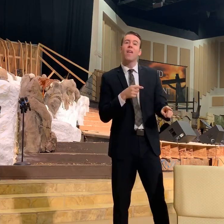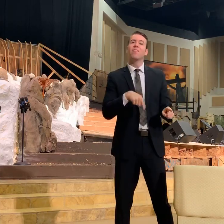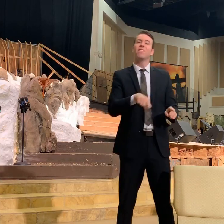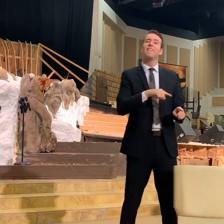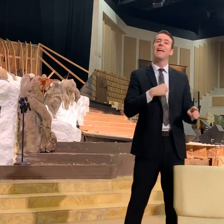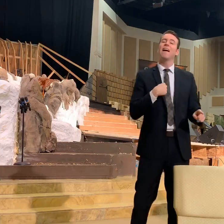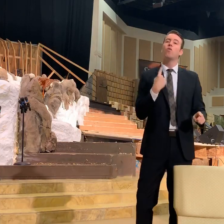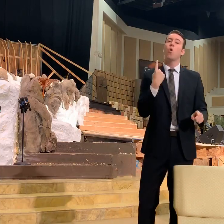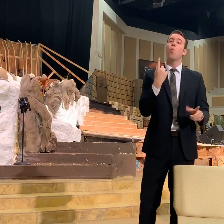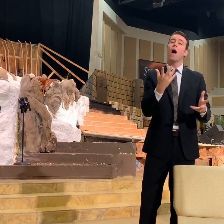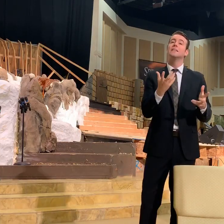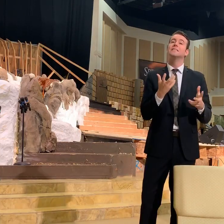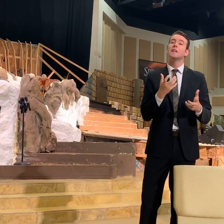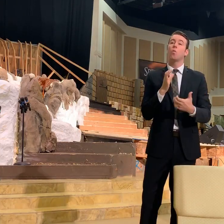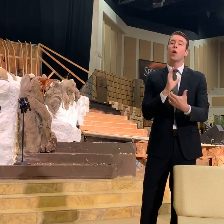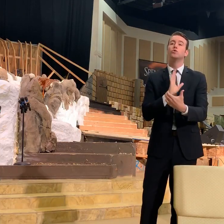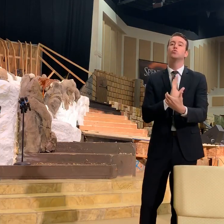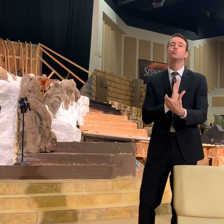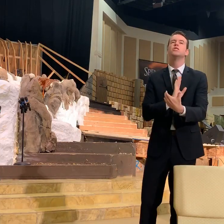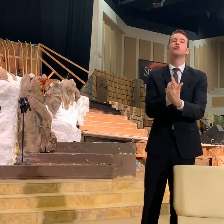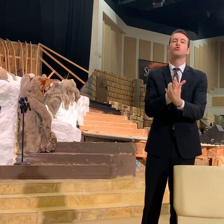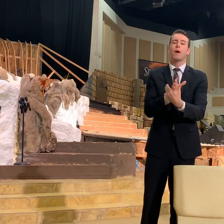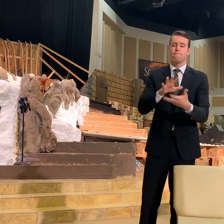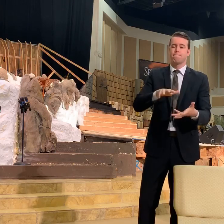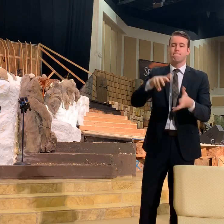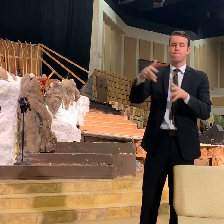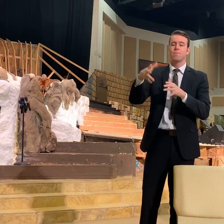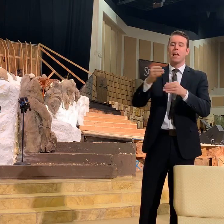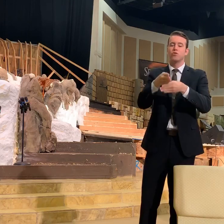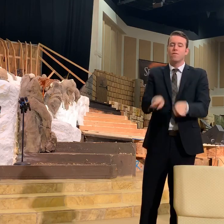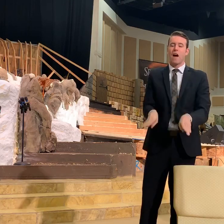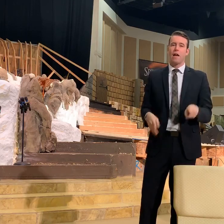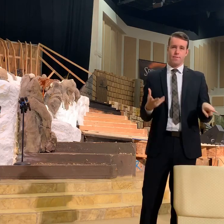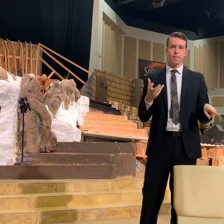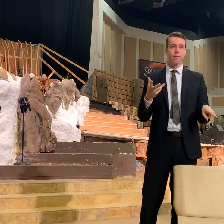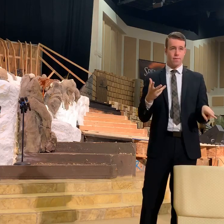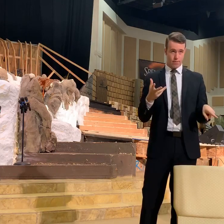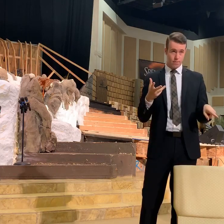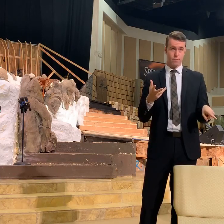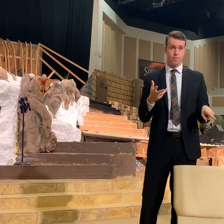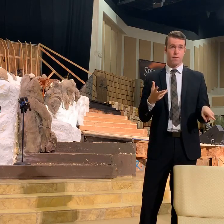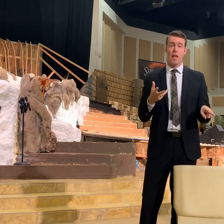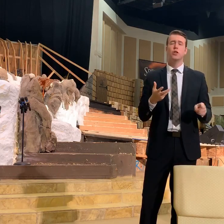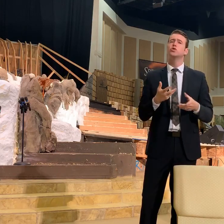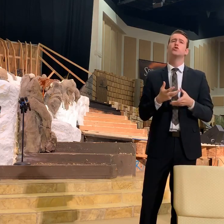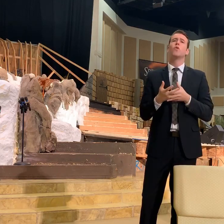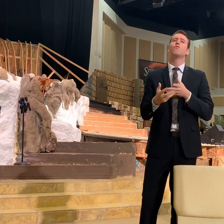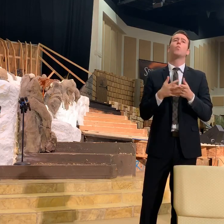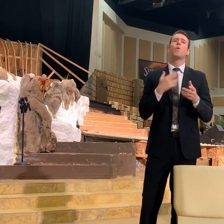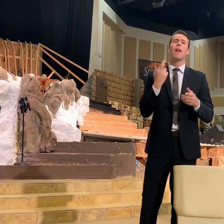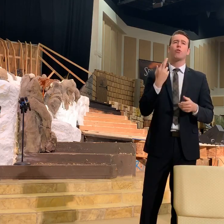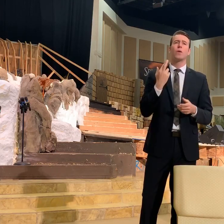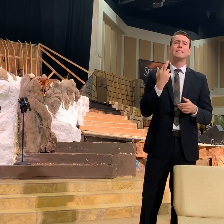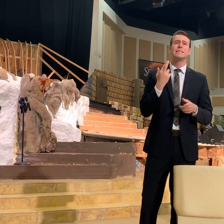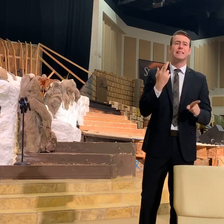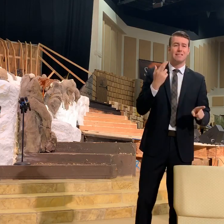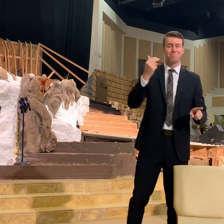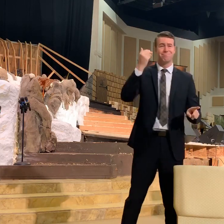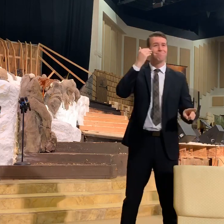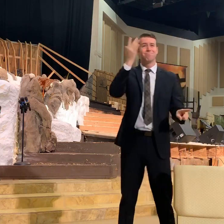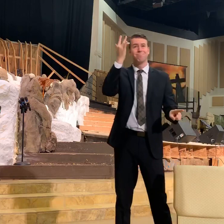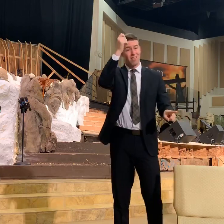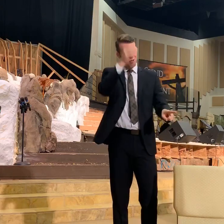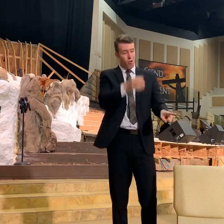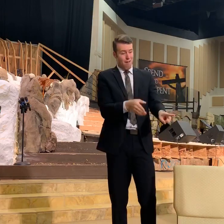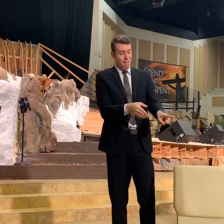to disrupt and to divide. And for whatever reason, God allows it. In